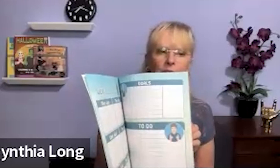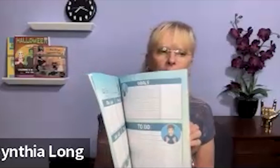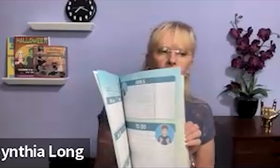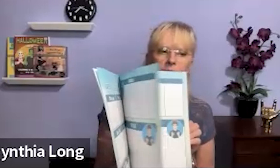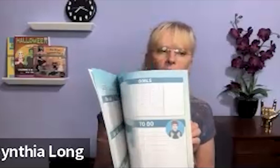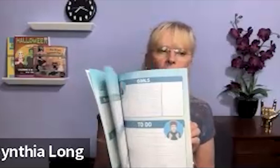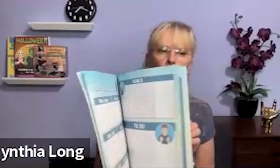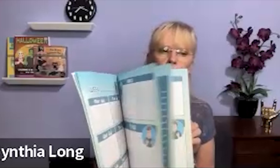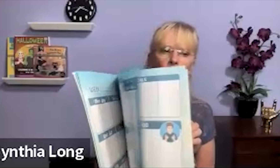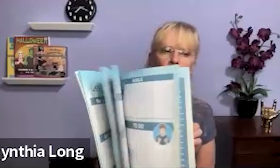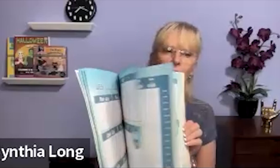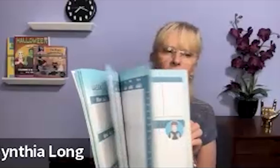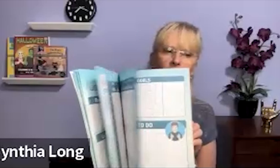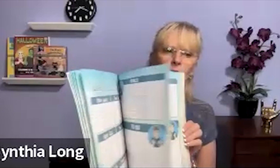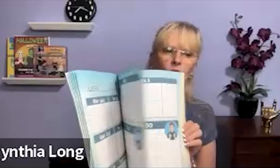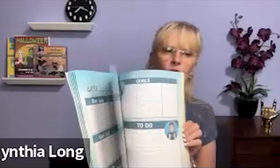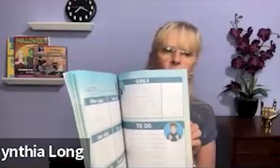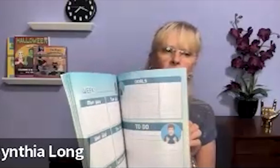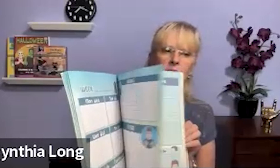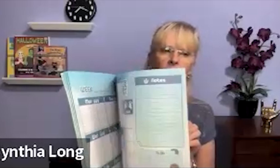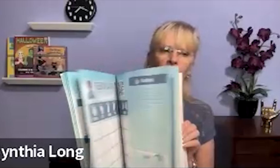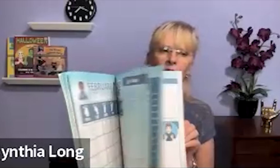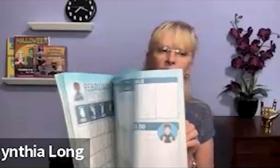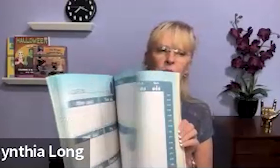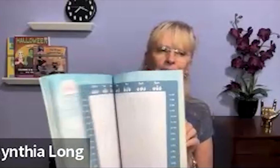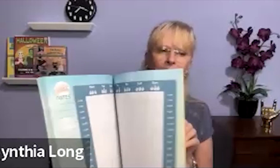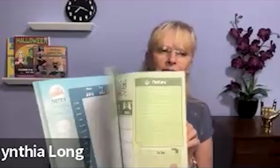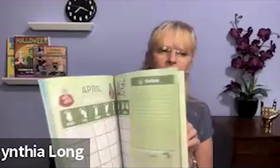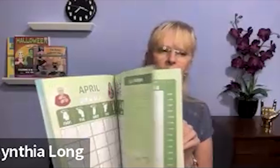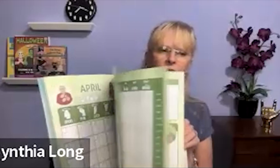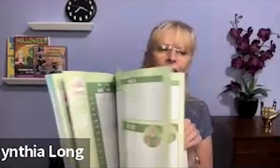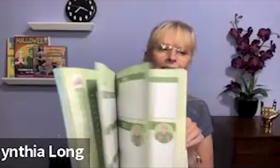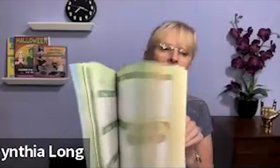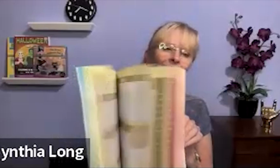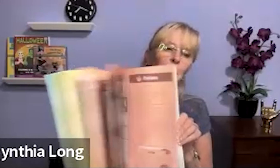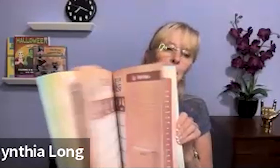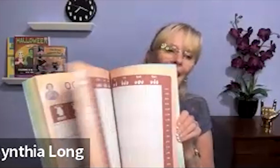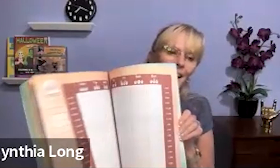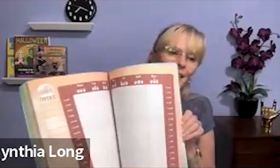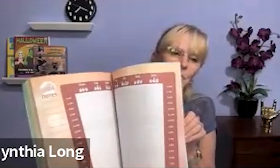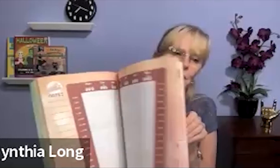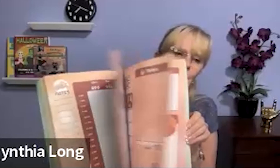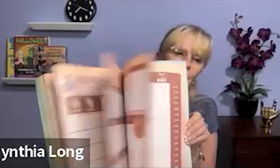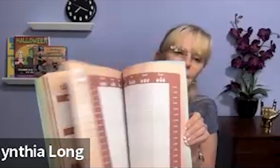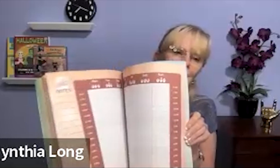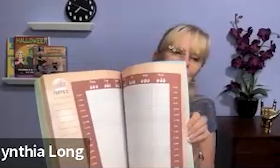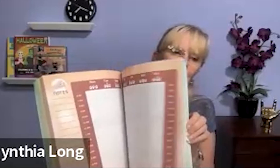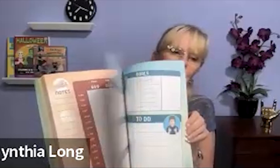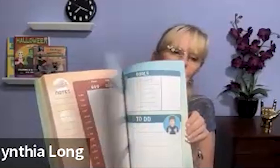planners with all sign language, and it goes by the seasons. And in the back of the book,